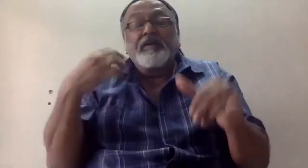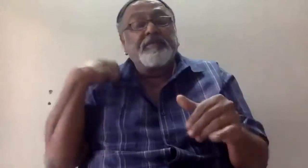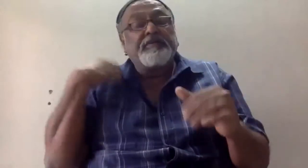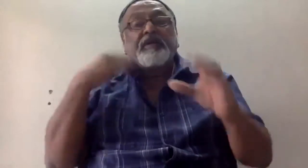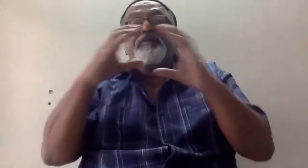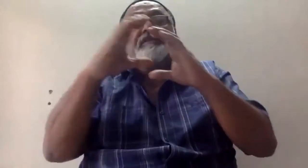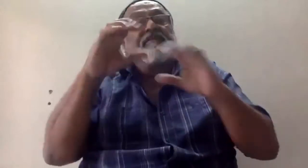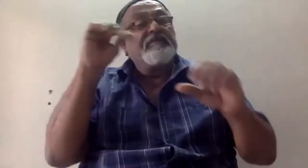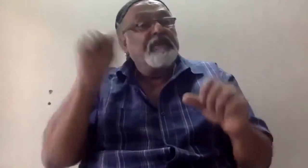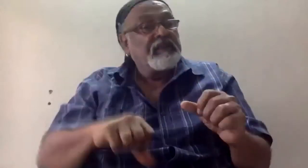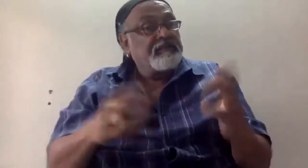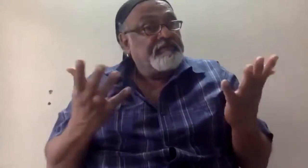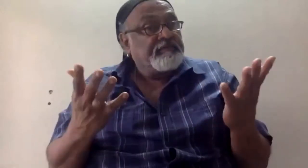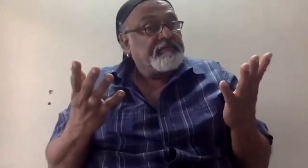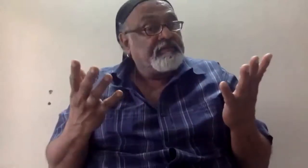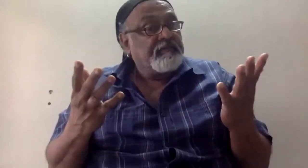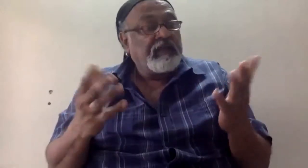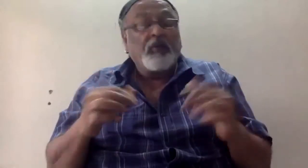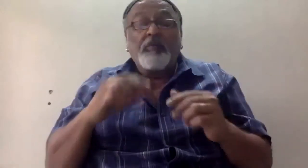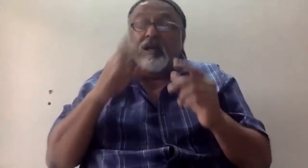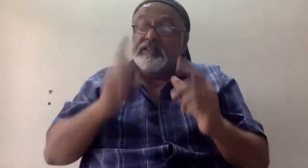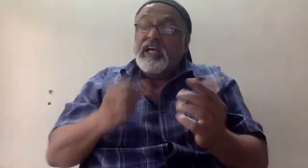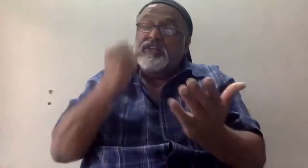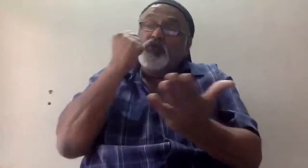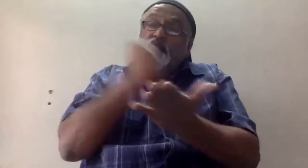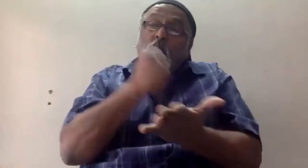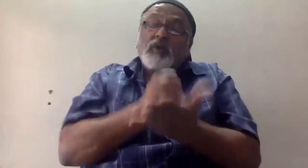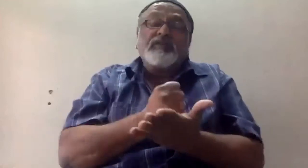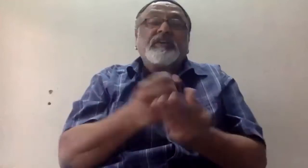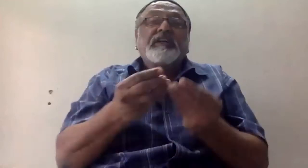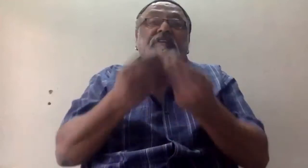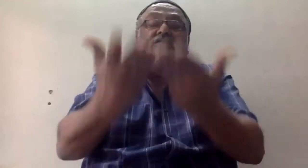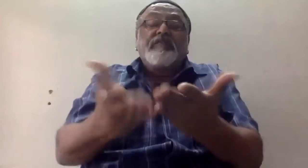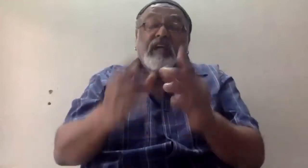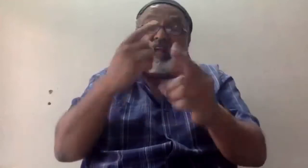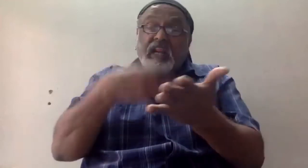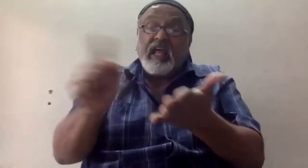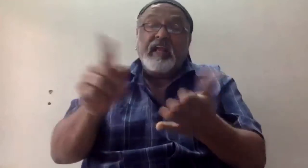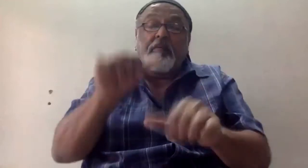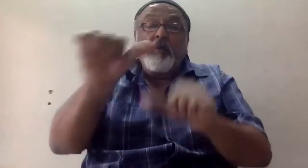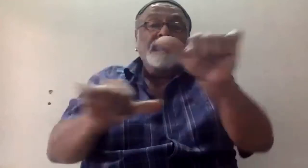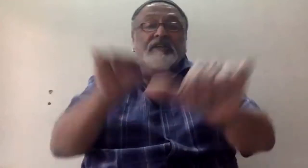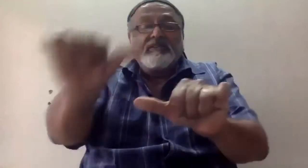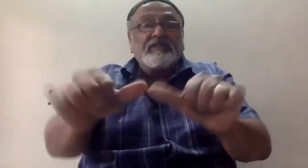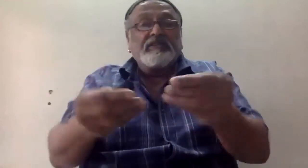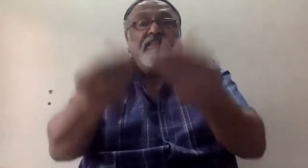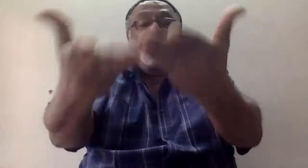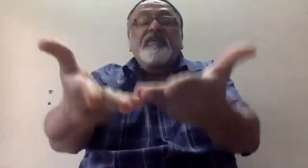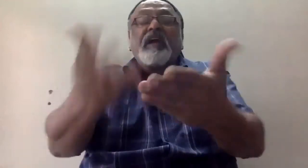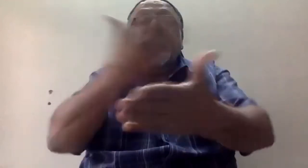And we need to ensure that due process is provided to every person with disability in all aspects. Now let's check what are all